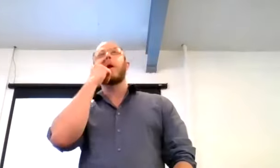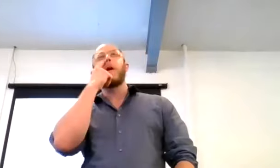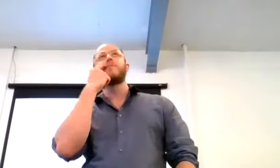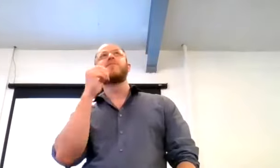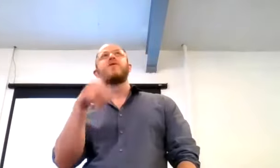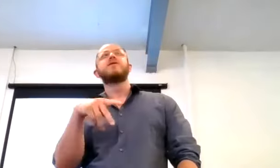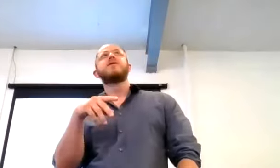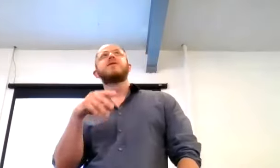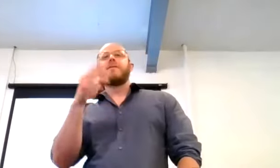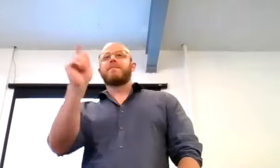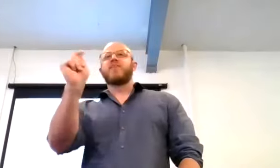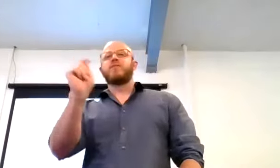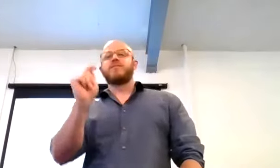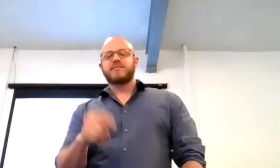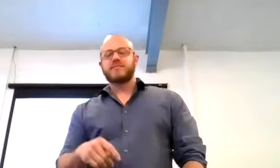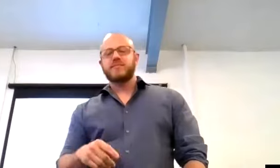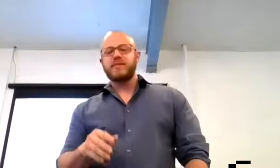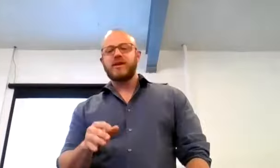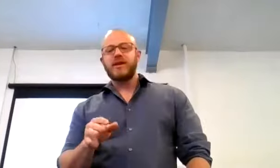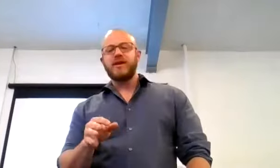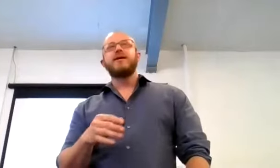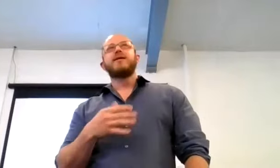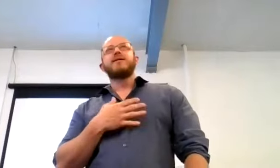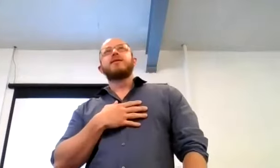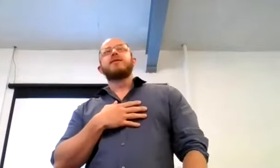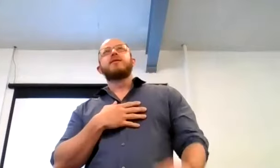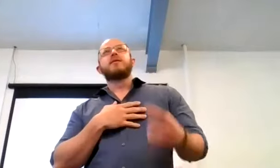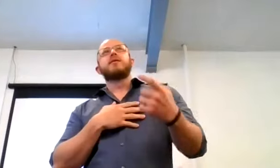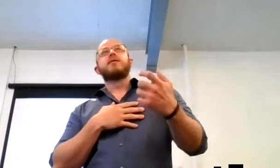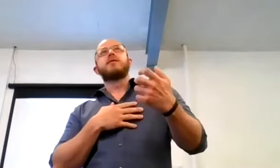Okay. So, okay, bathroom.